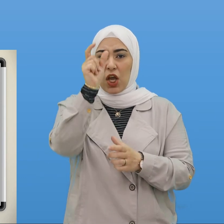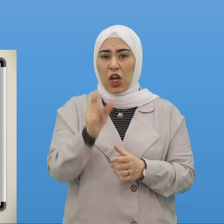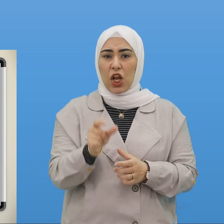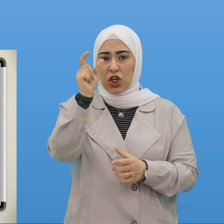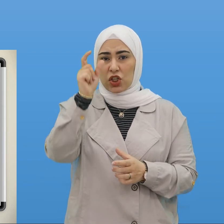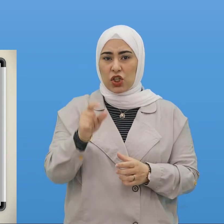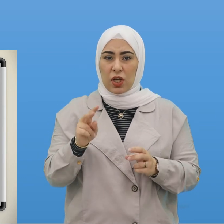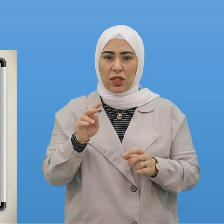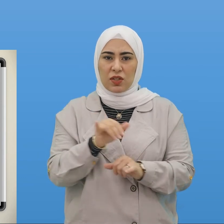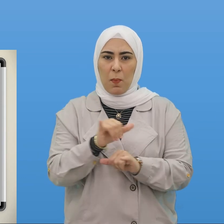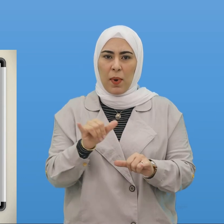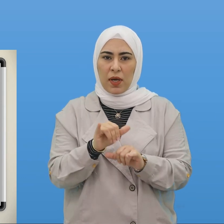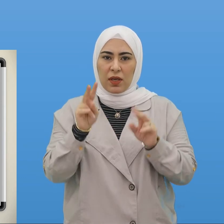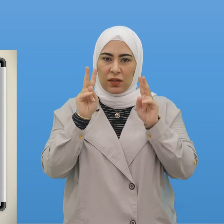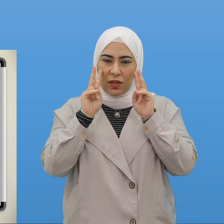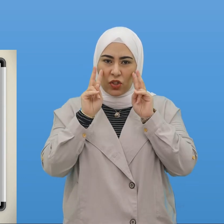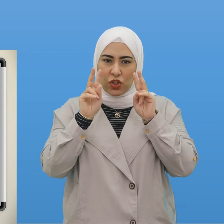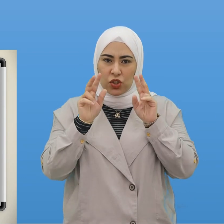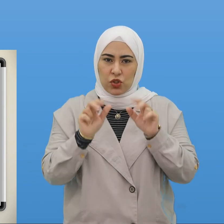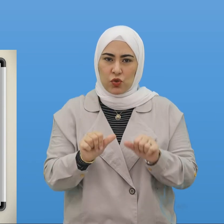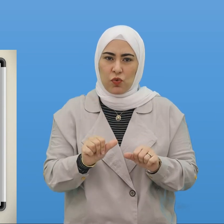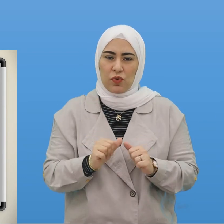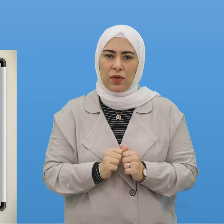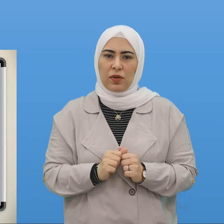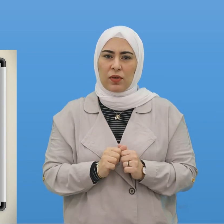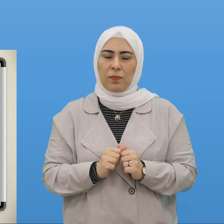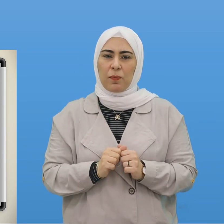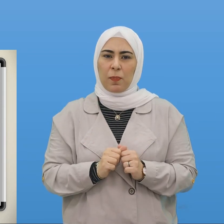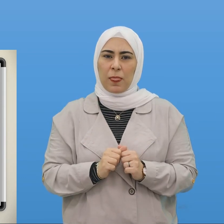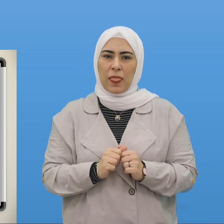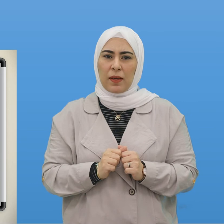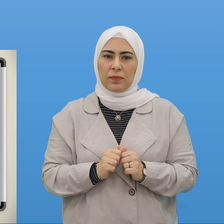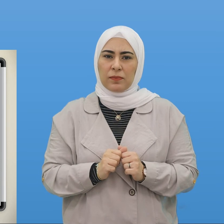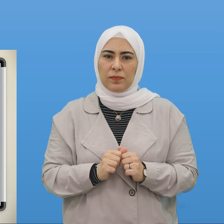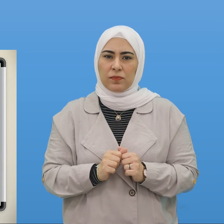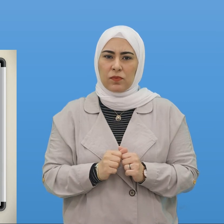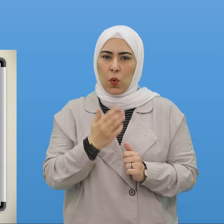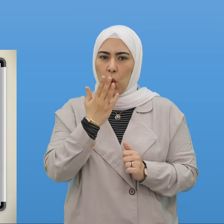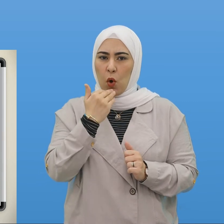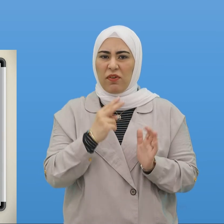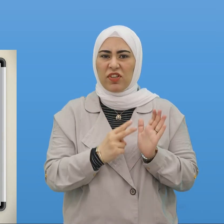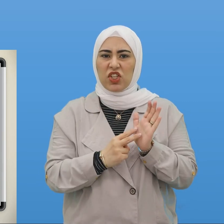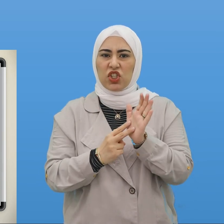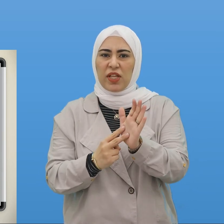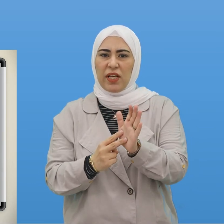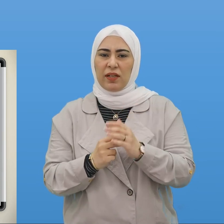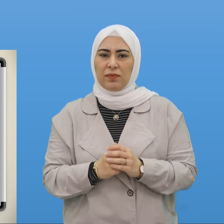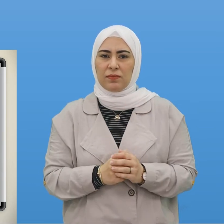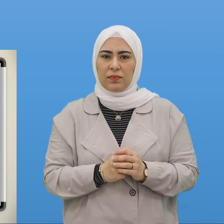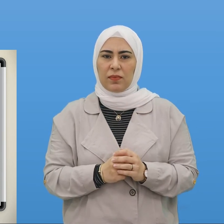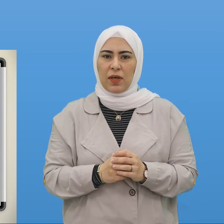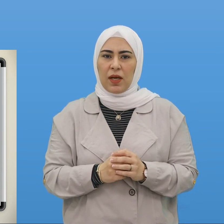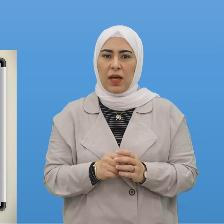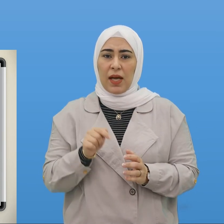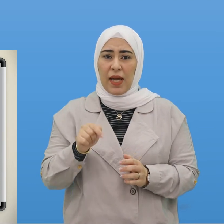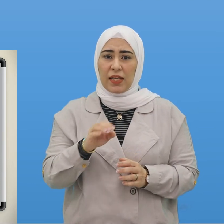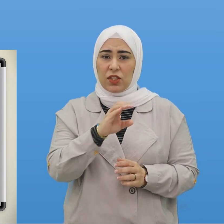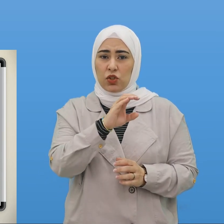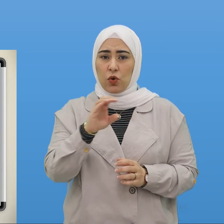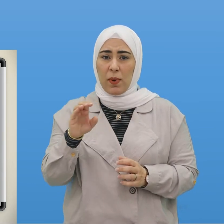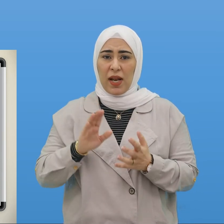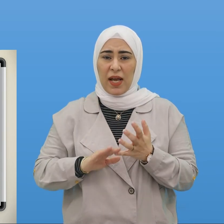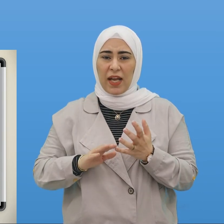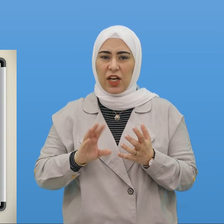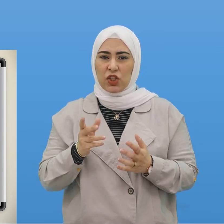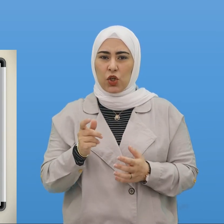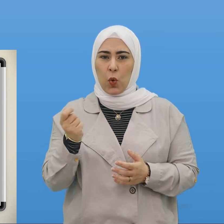actions may be impossible to prove. Because this is the last sentence, I'm going to use finally or in the